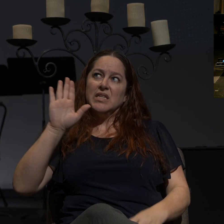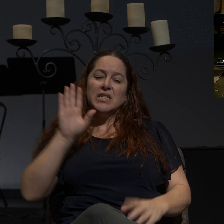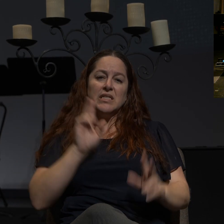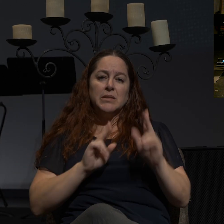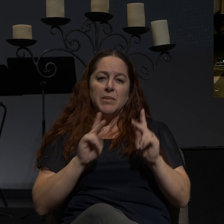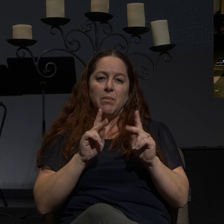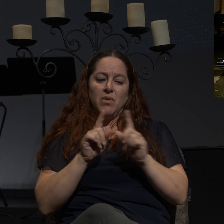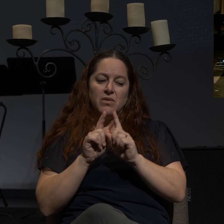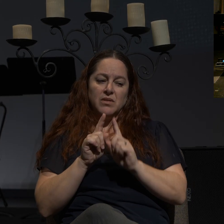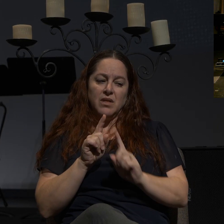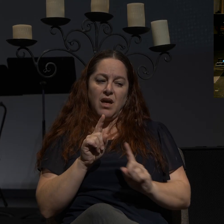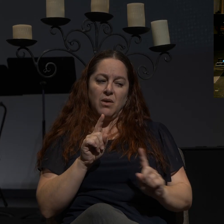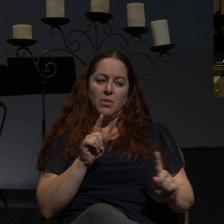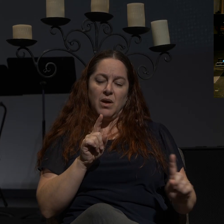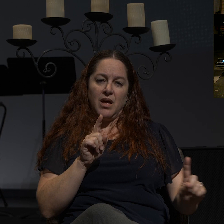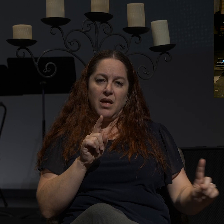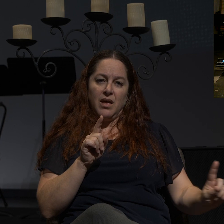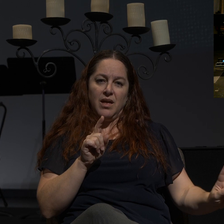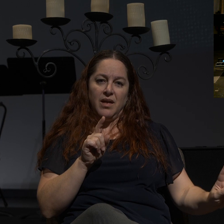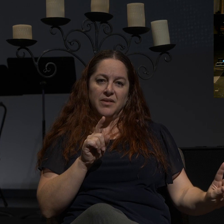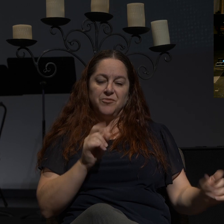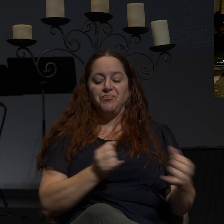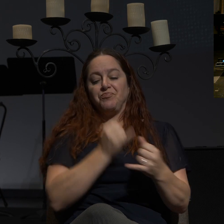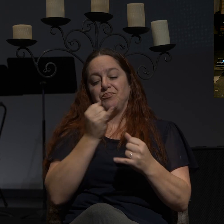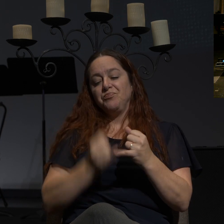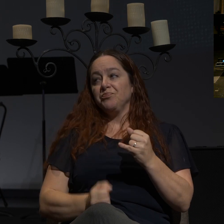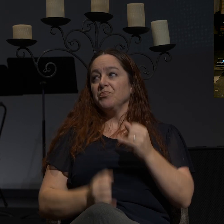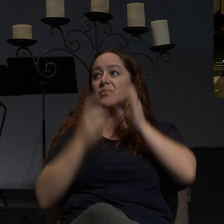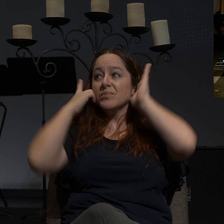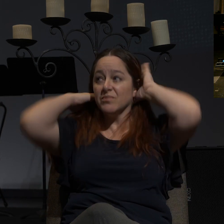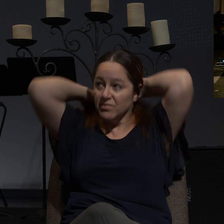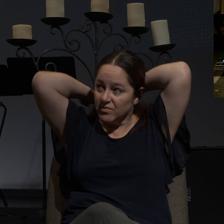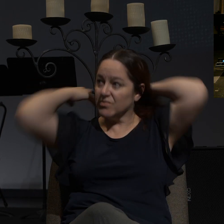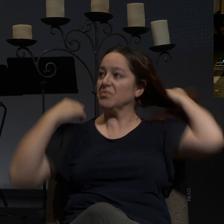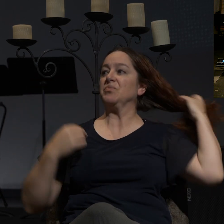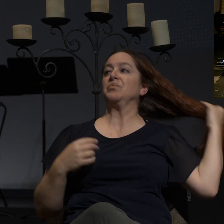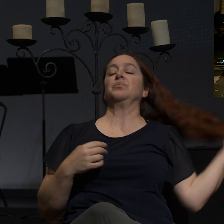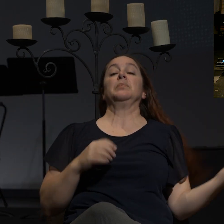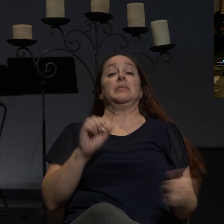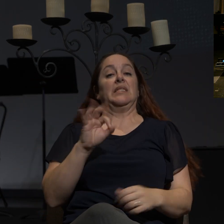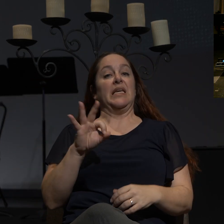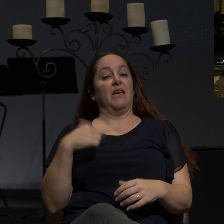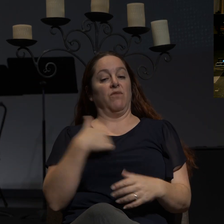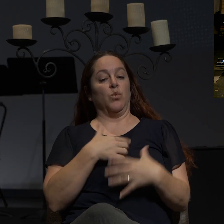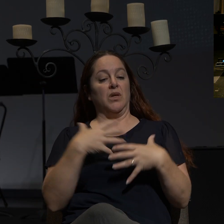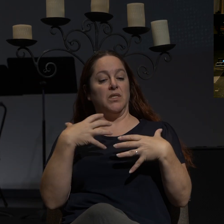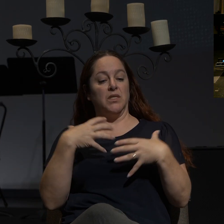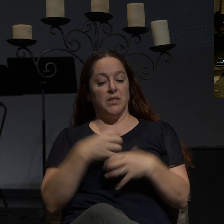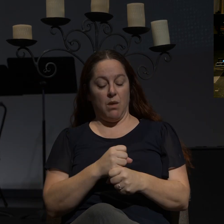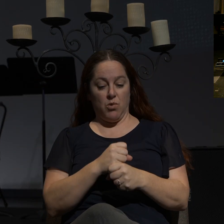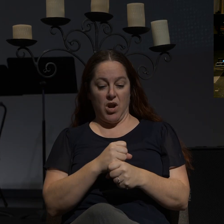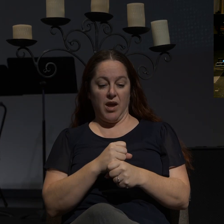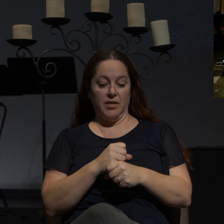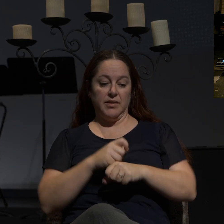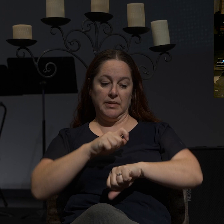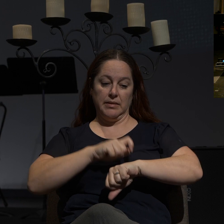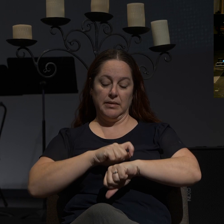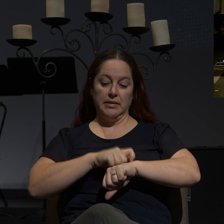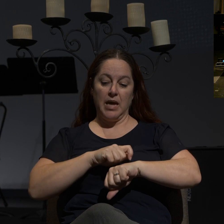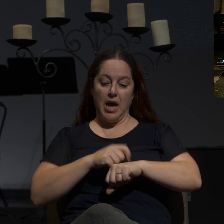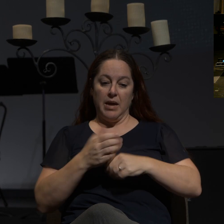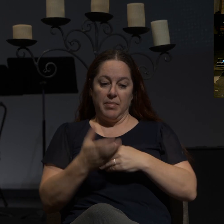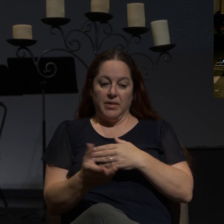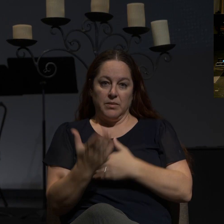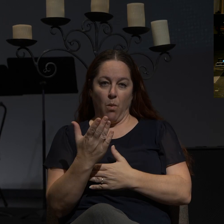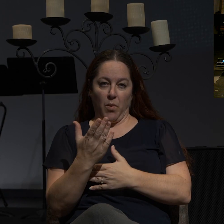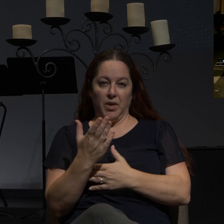That's good for us to remember. And then finally, last thing, that's this. If we could summarize our time together this morning, I think it would look